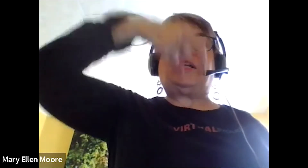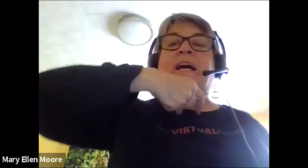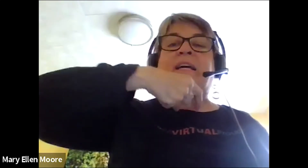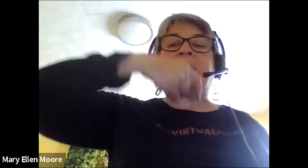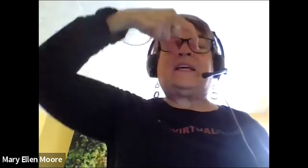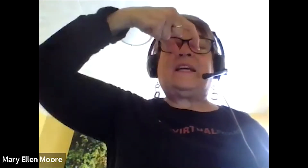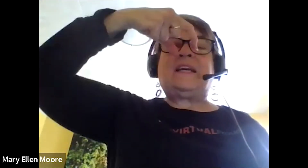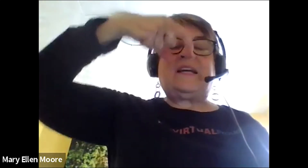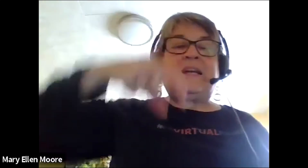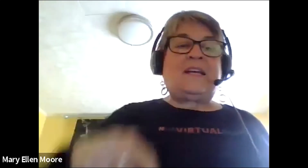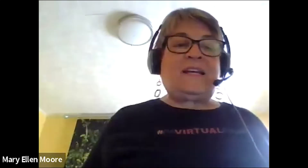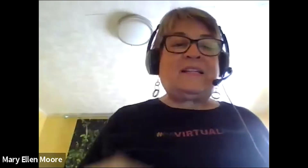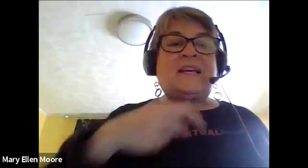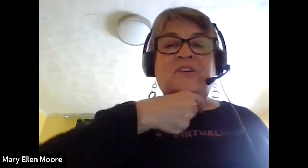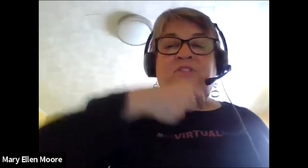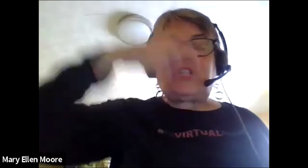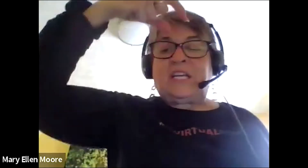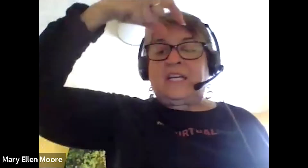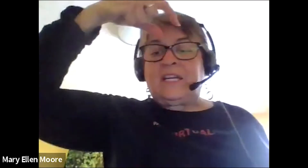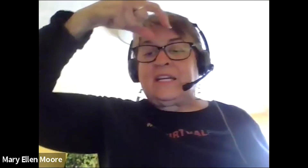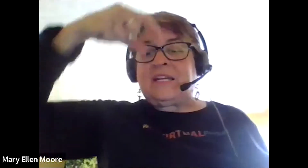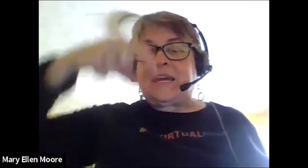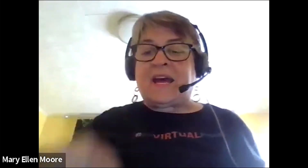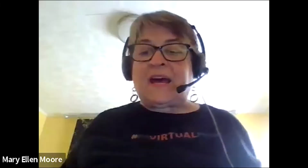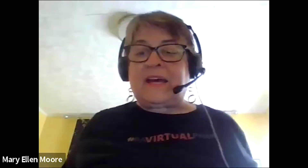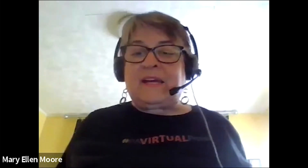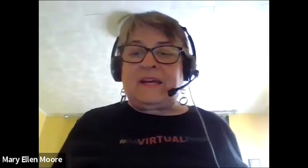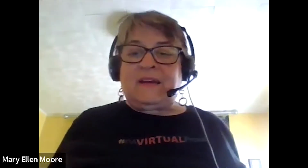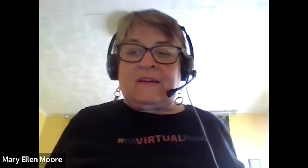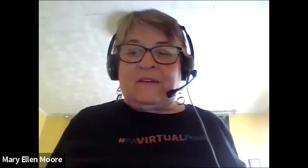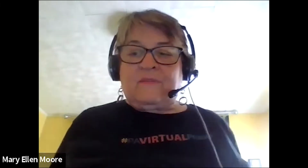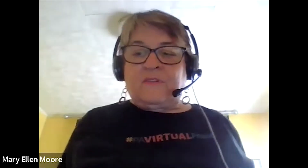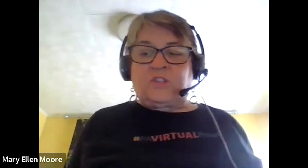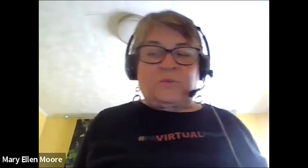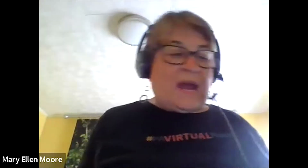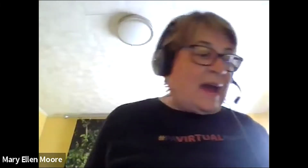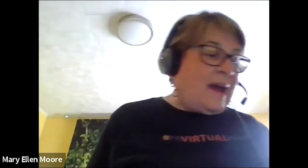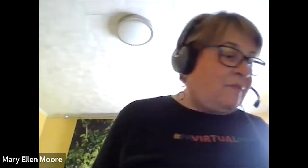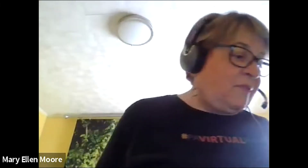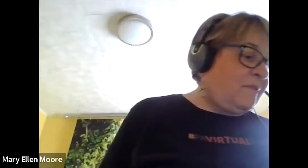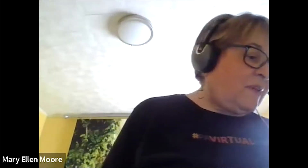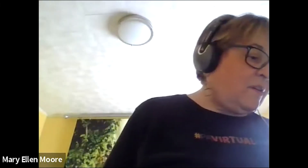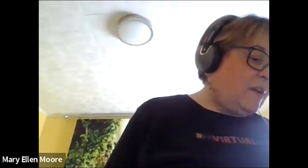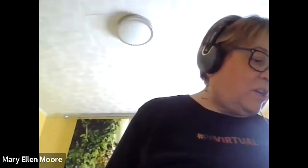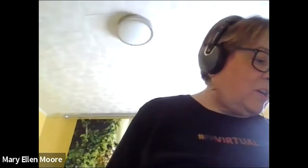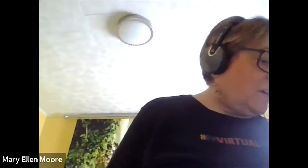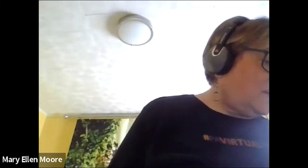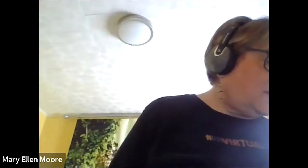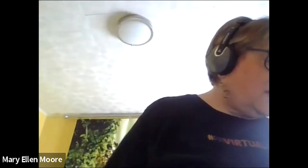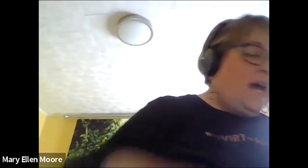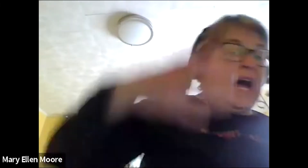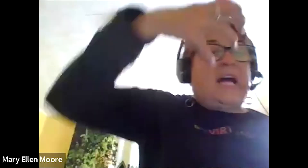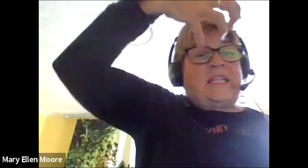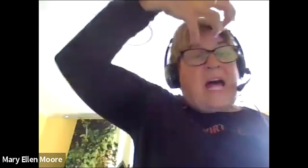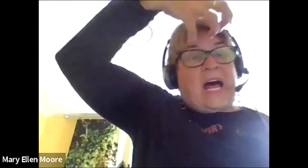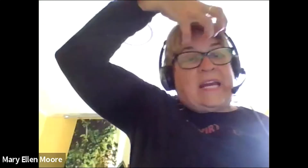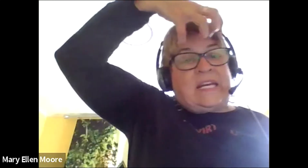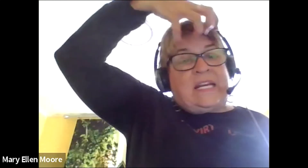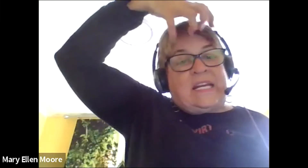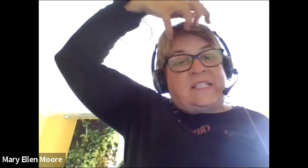neck. Take your G. Yeah. Or giraffe. Very good. A lion is for